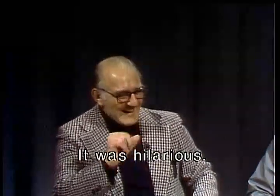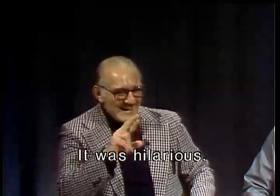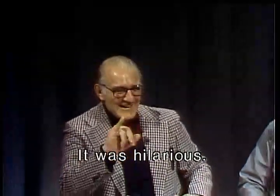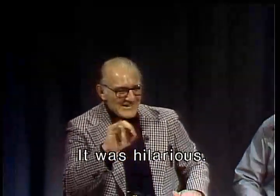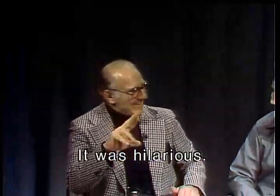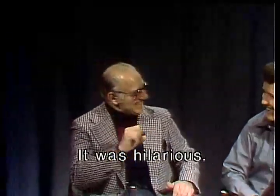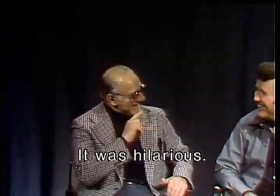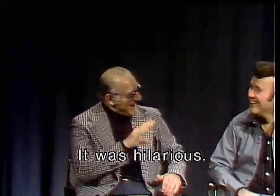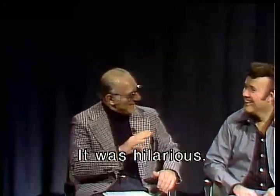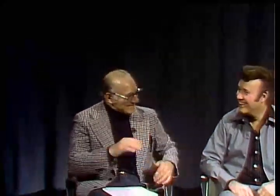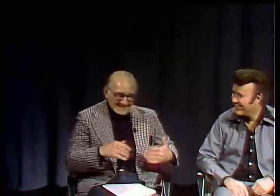Yes, Alice.